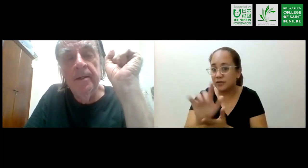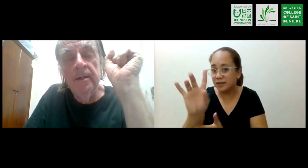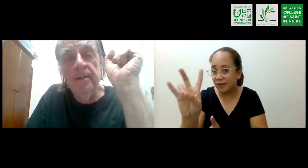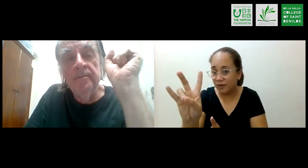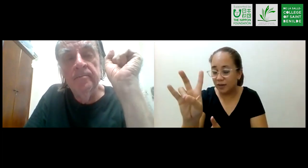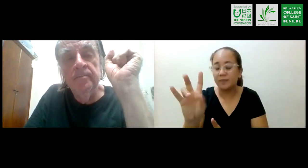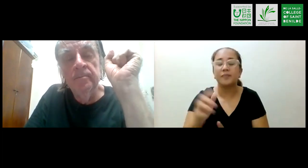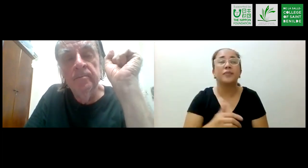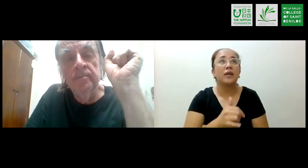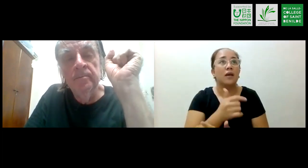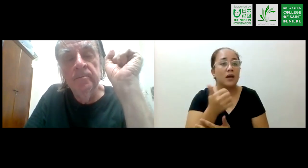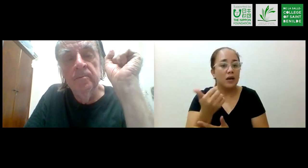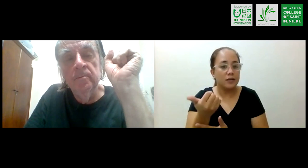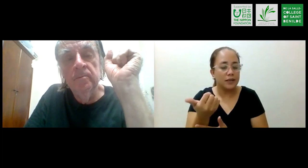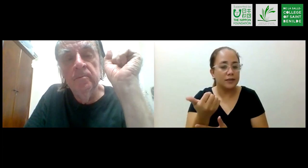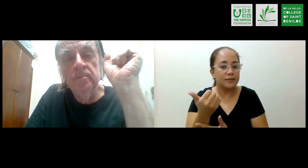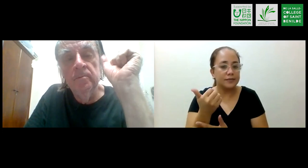And then